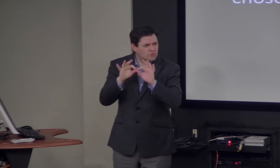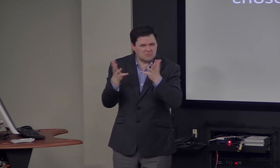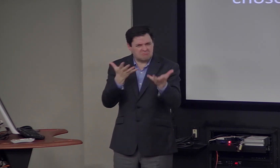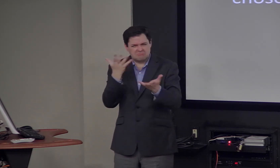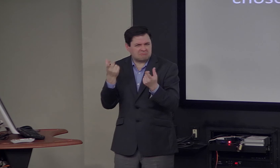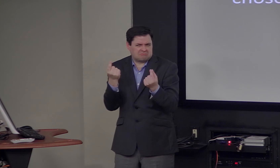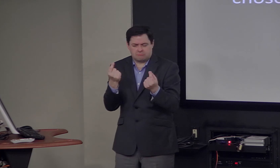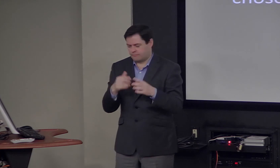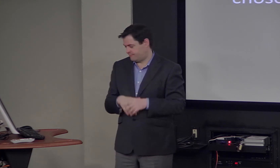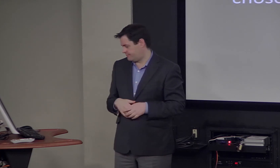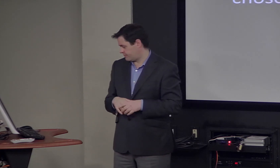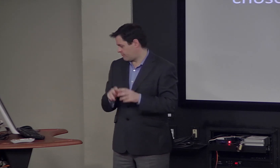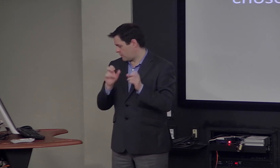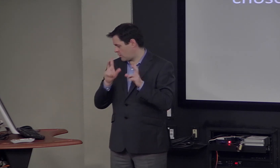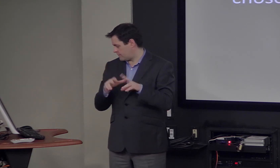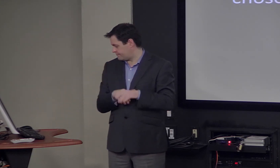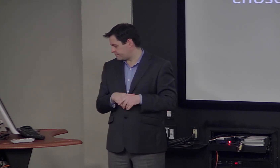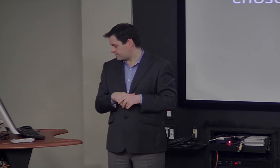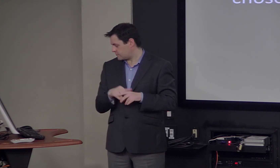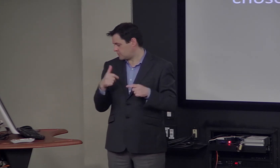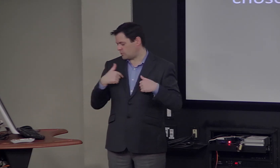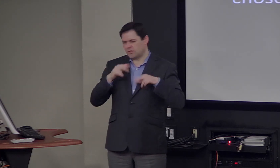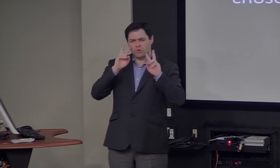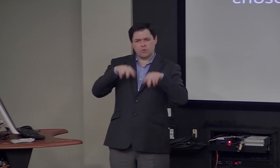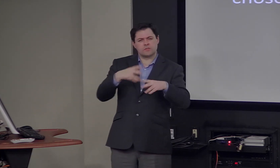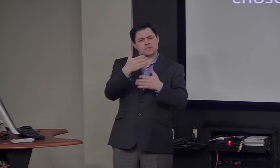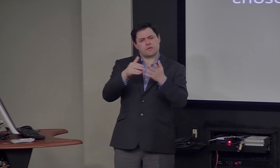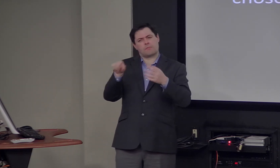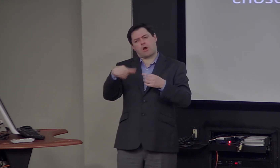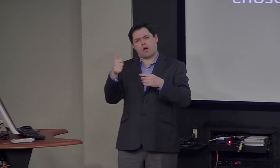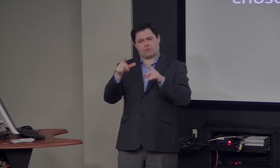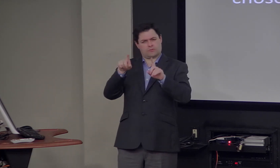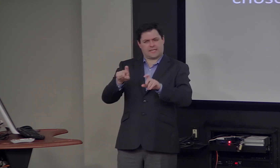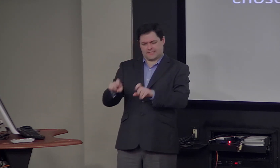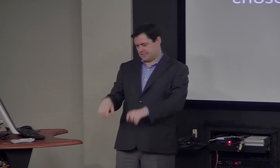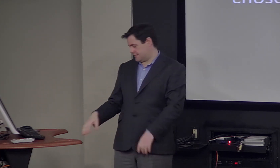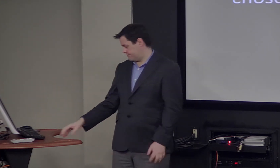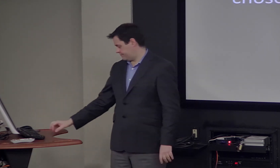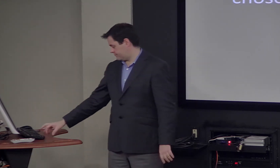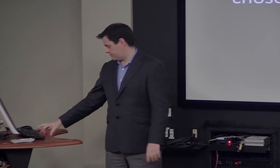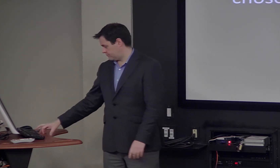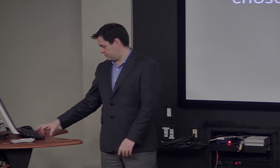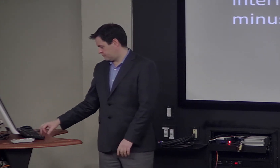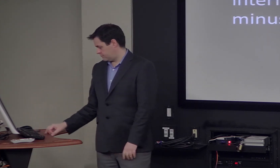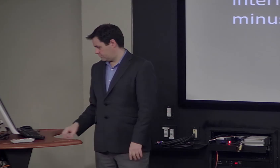compare those kinds of learnings in our two groups of subjects in our data?